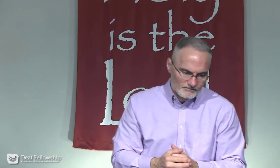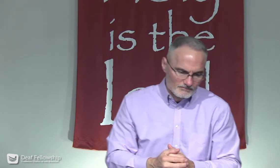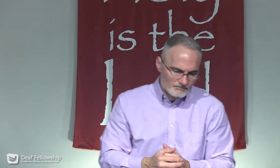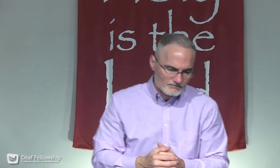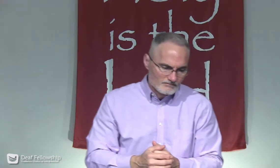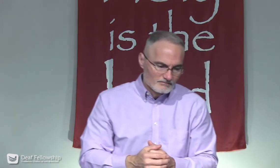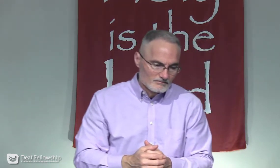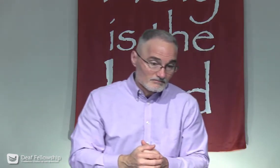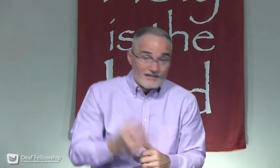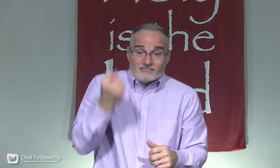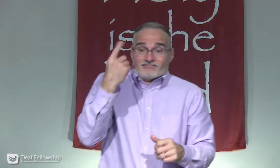That wasn't there.